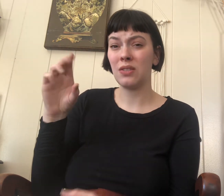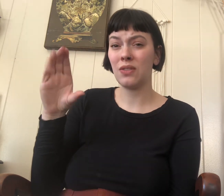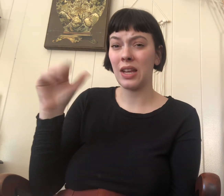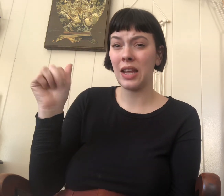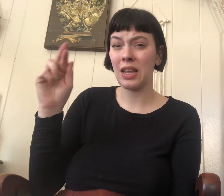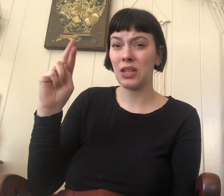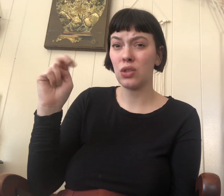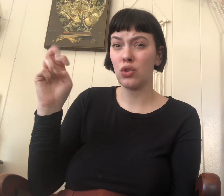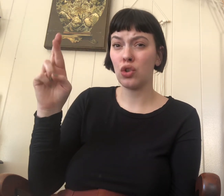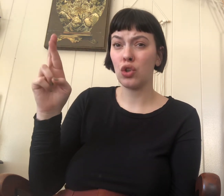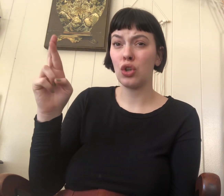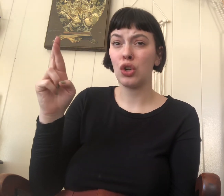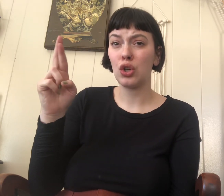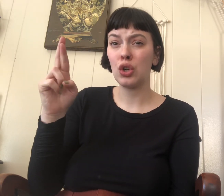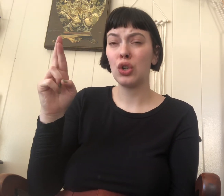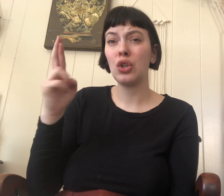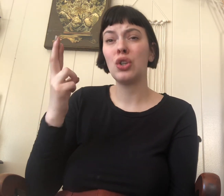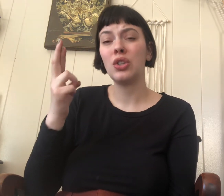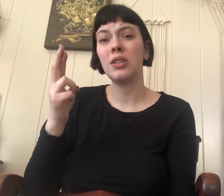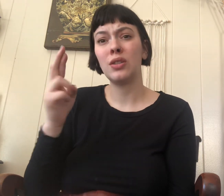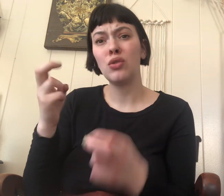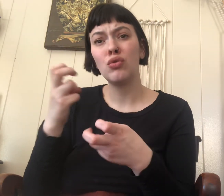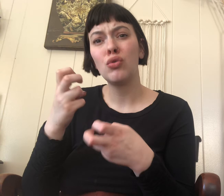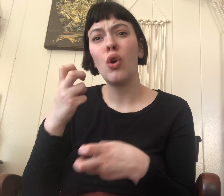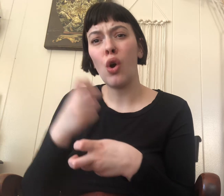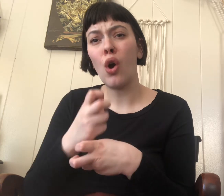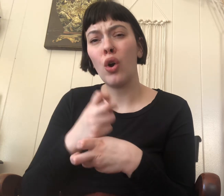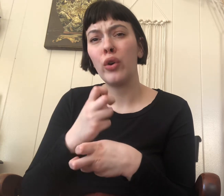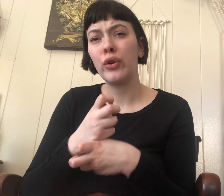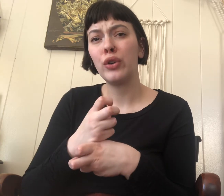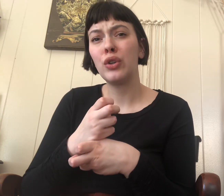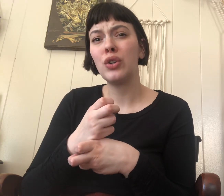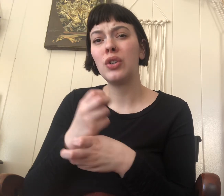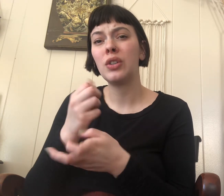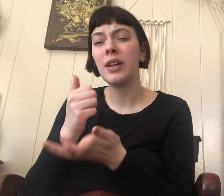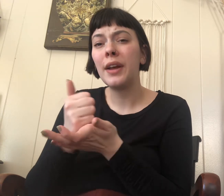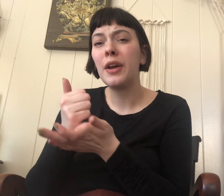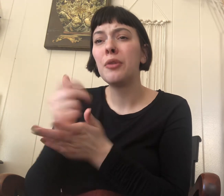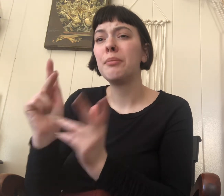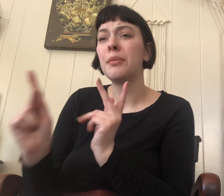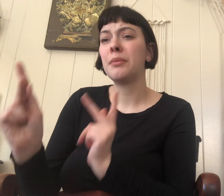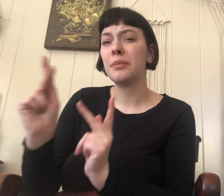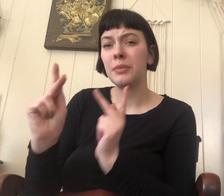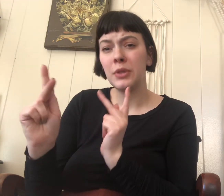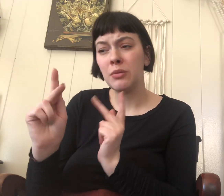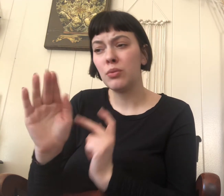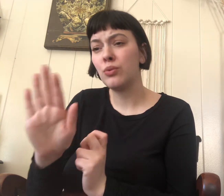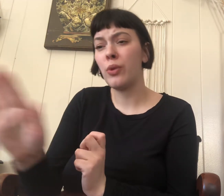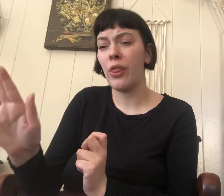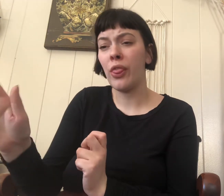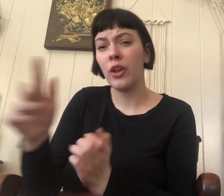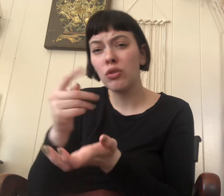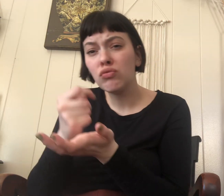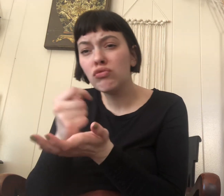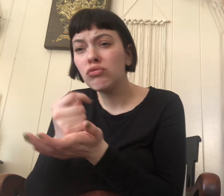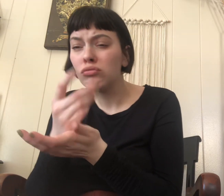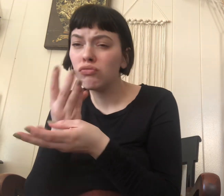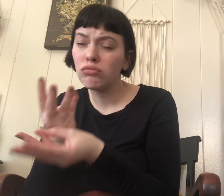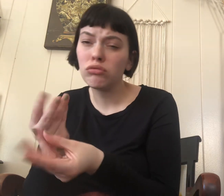through their treatment. But it's also important to have a good understanding of their diagnosis